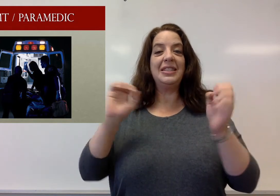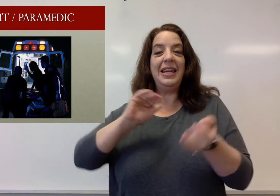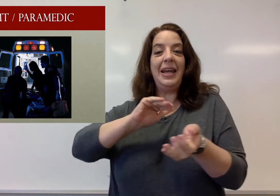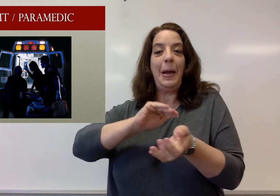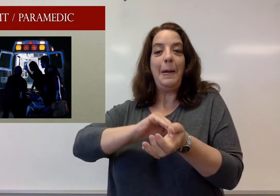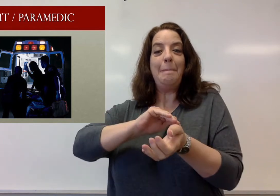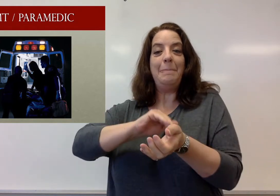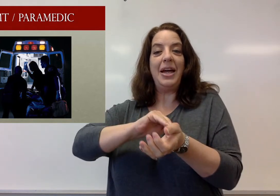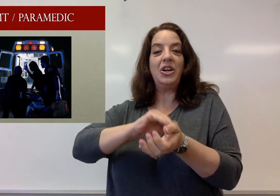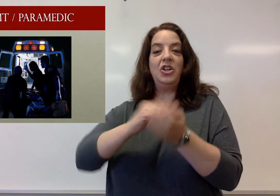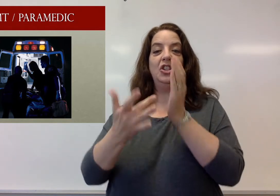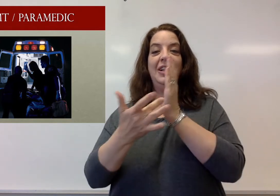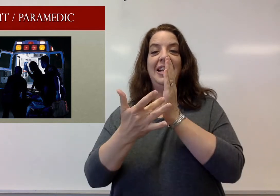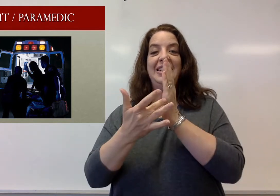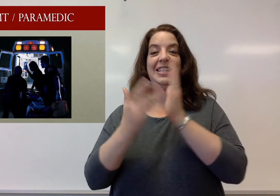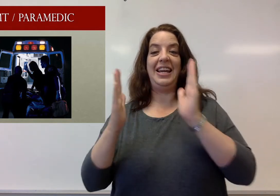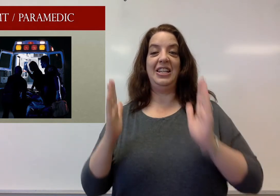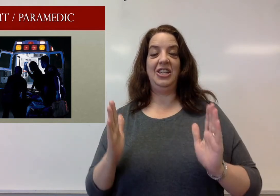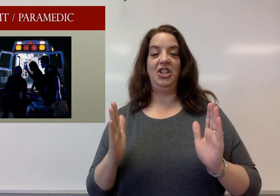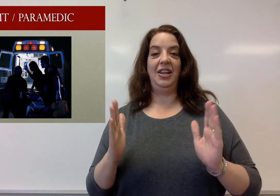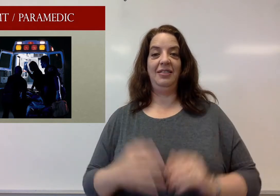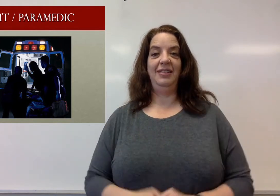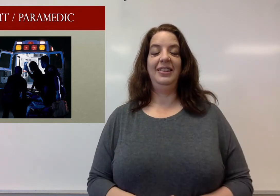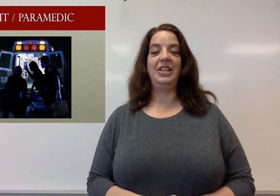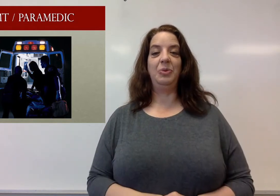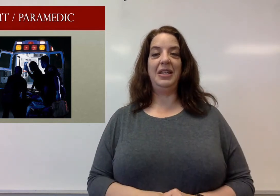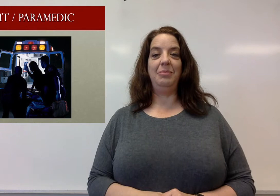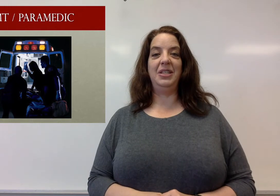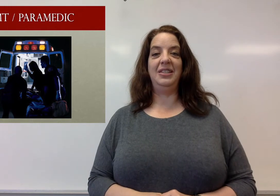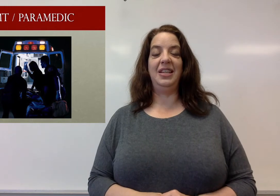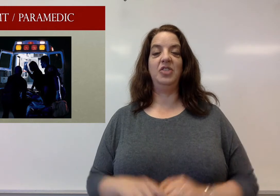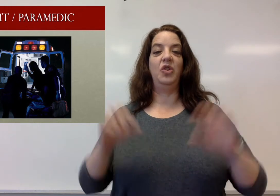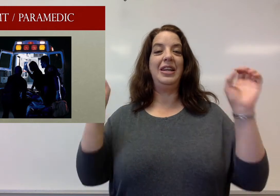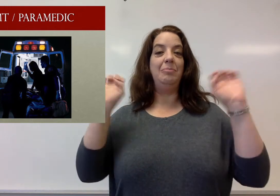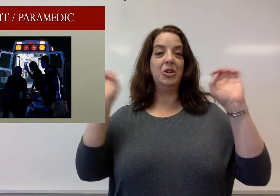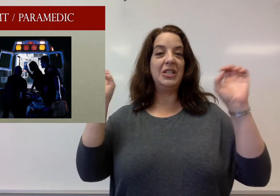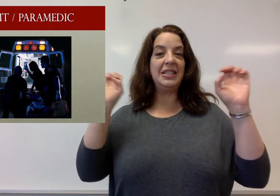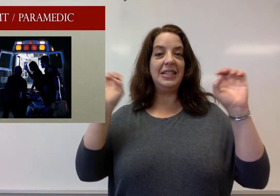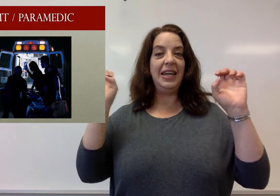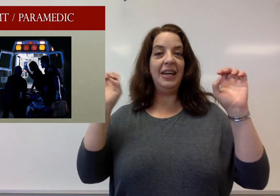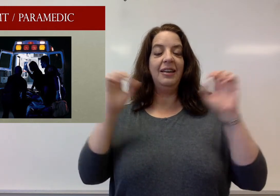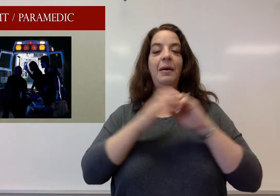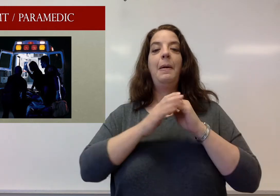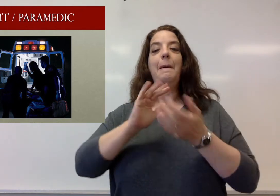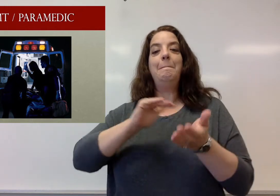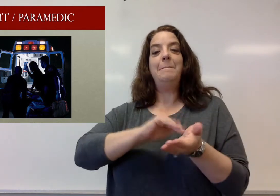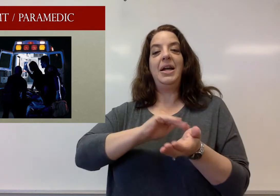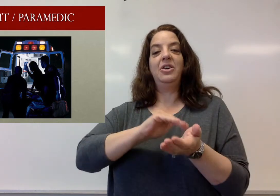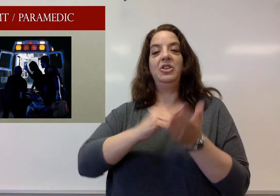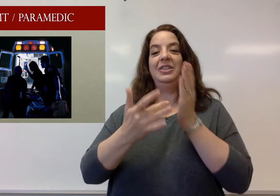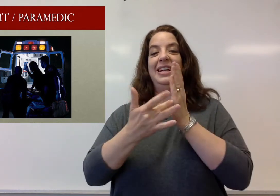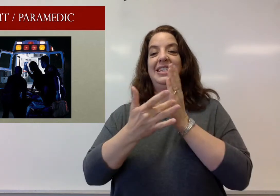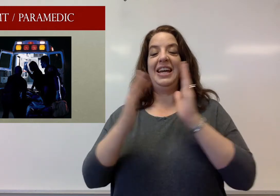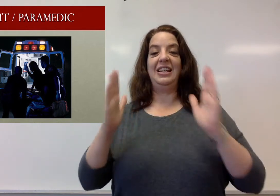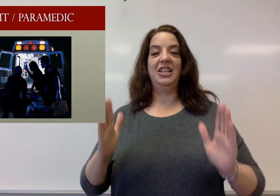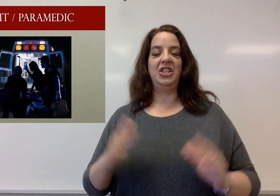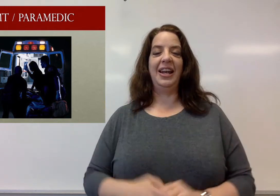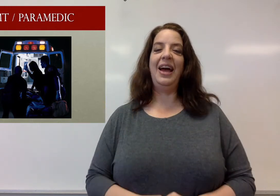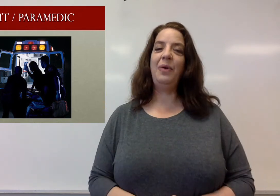emergency medical technician. That's what EMT stands for, emergency medical technician.